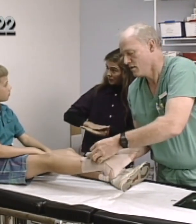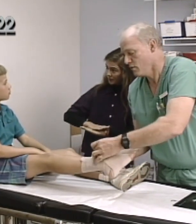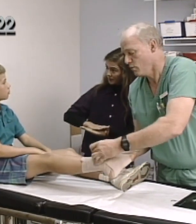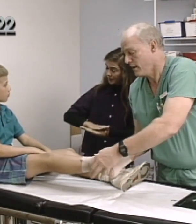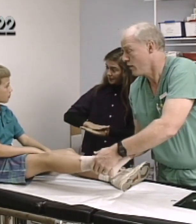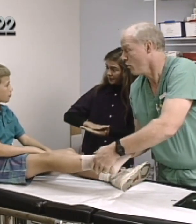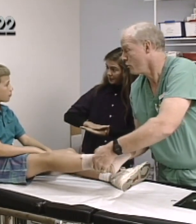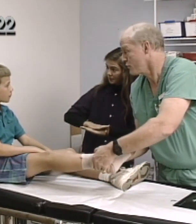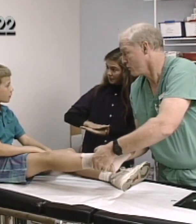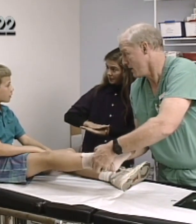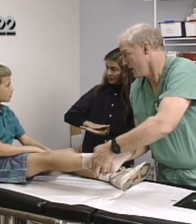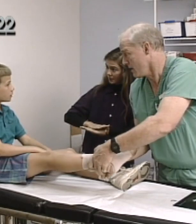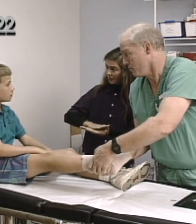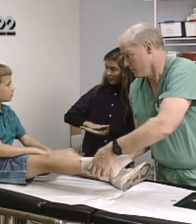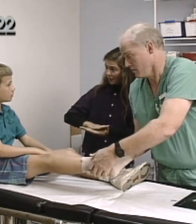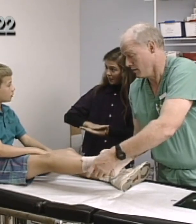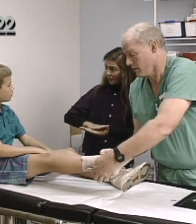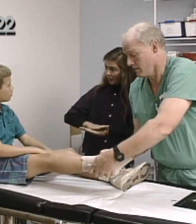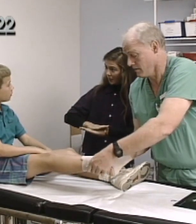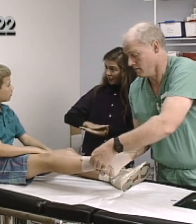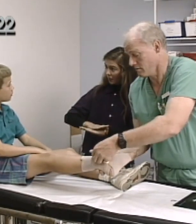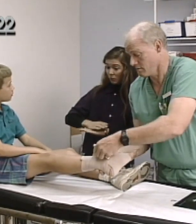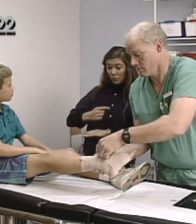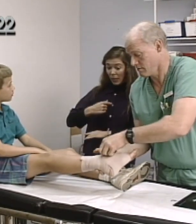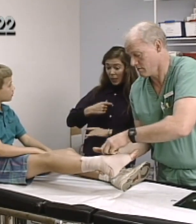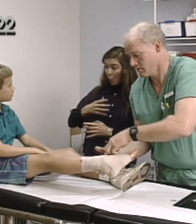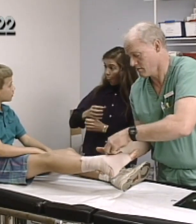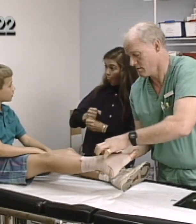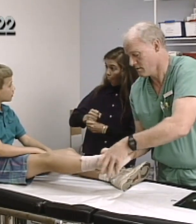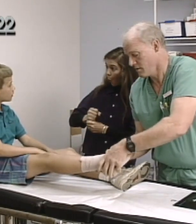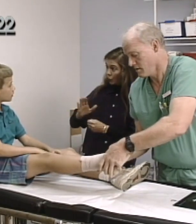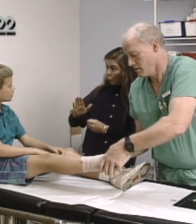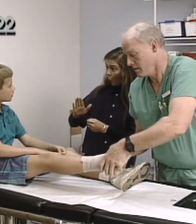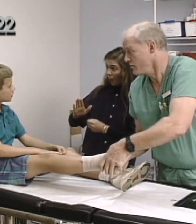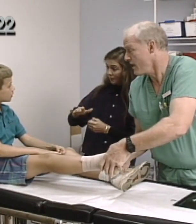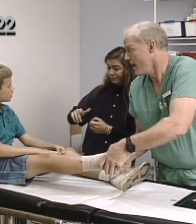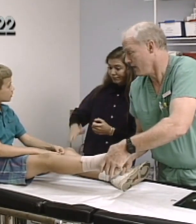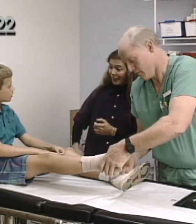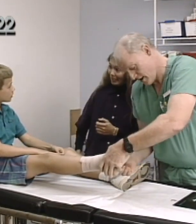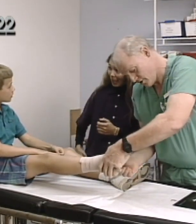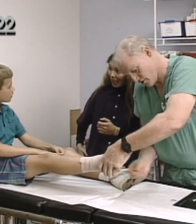When I hold your leg up like this, it's elevation.